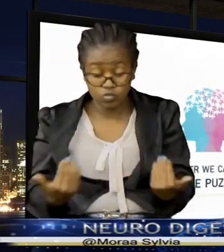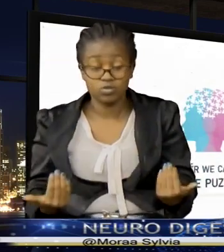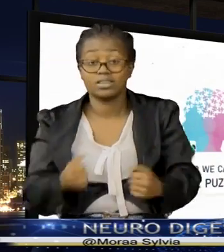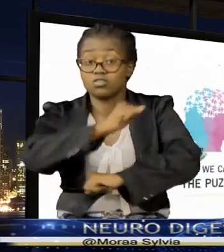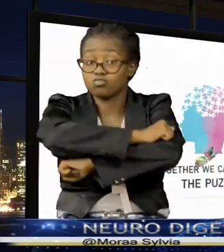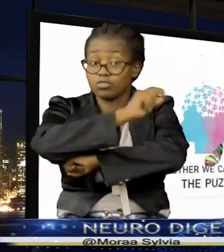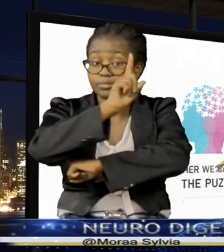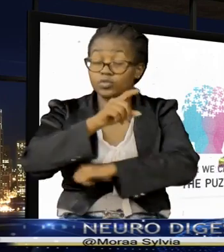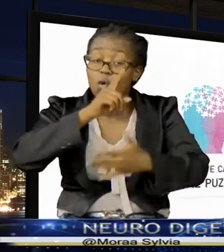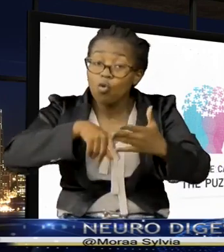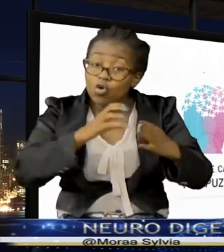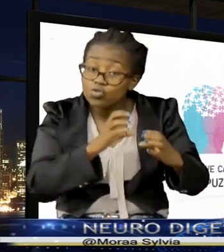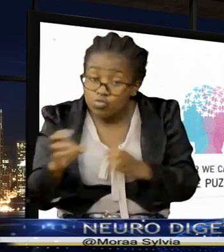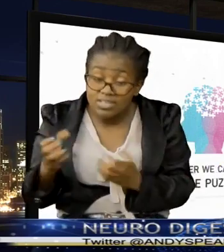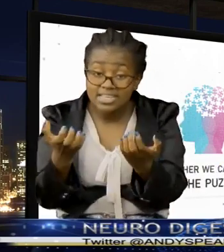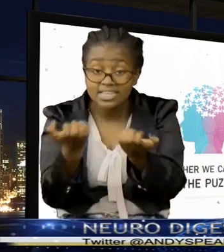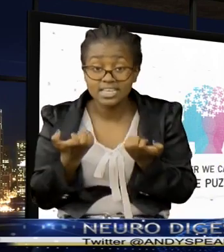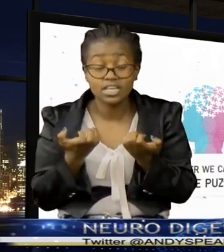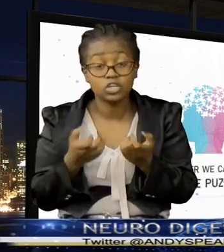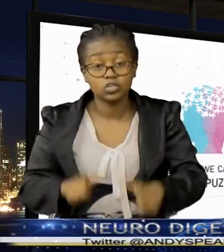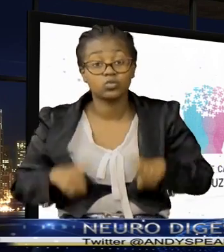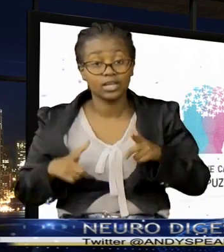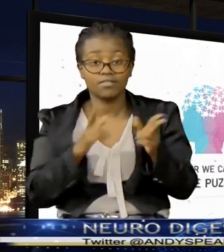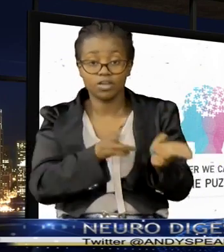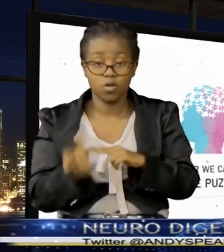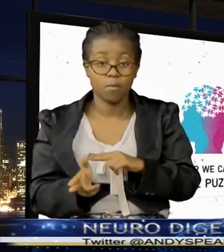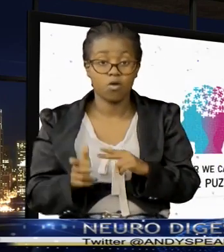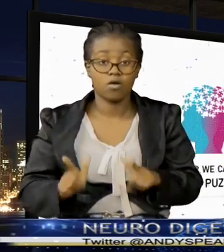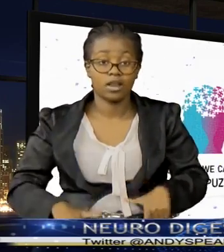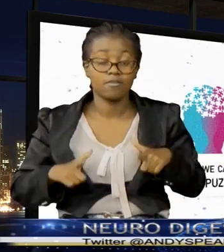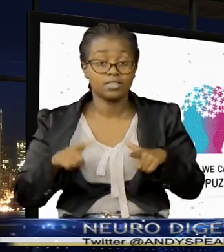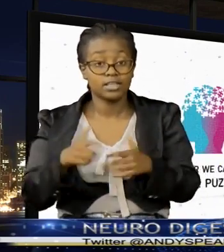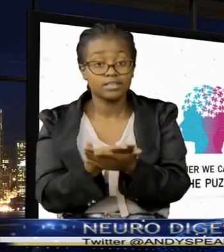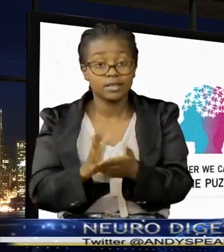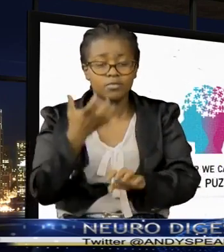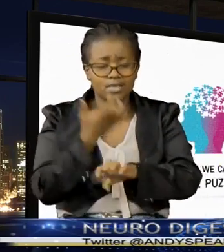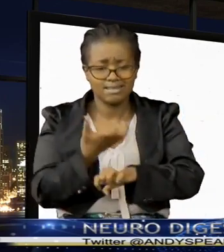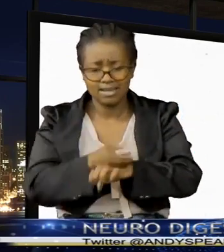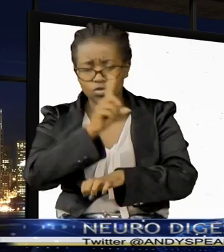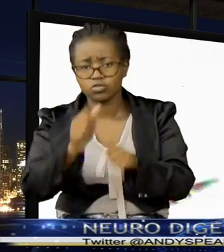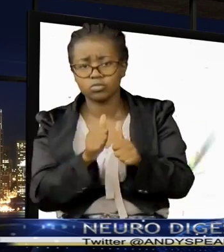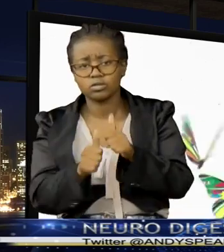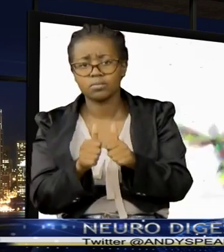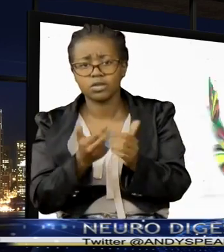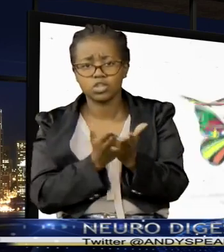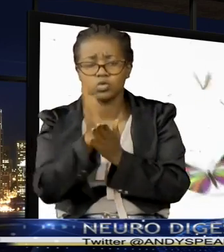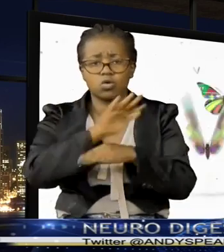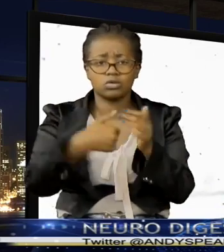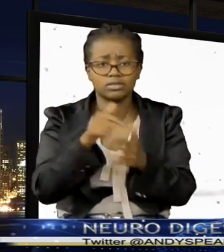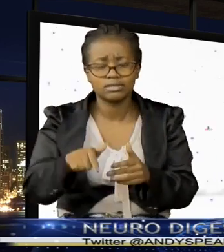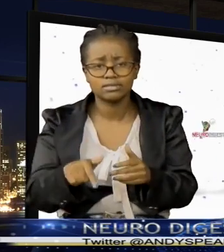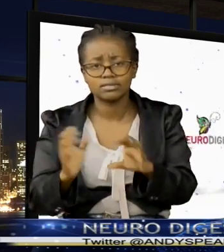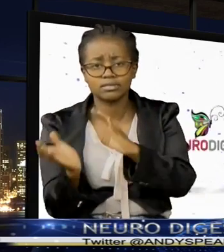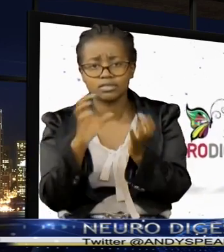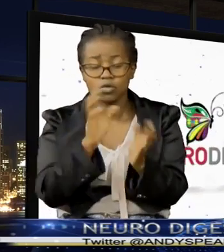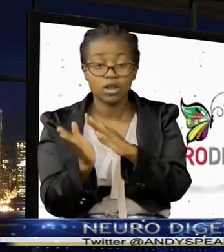in school? What do they need to live a near normal life? These are some of the hard questions we'll be tackling throughout this season. And I'd